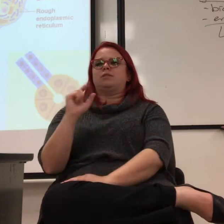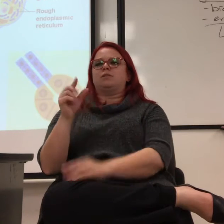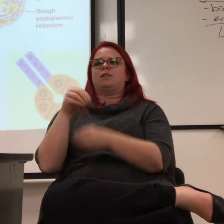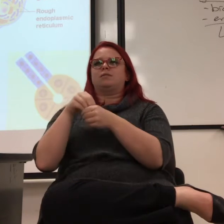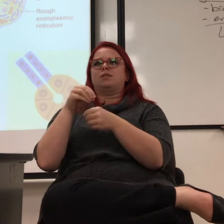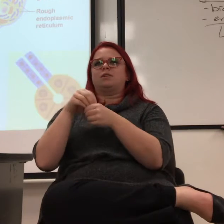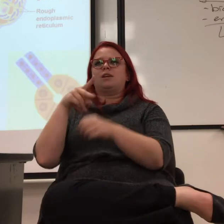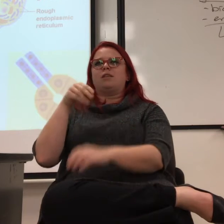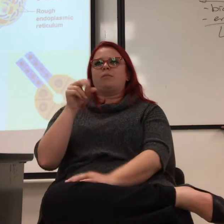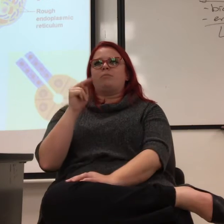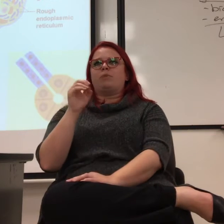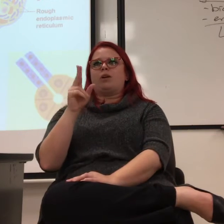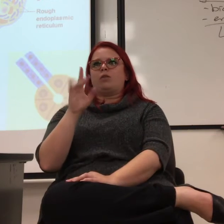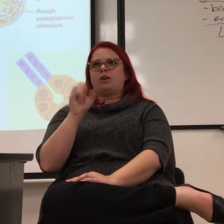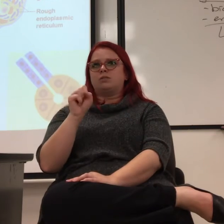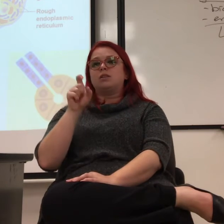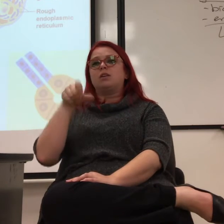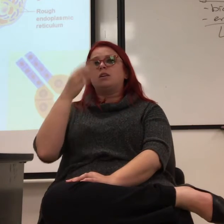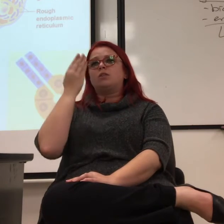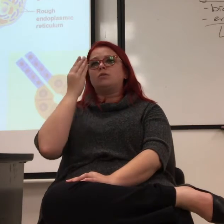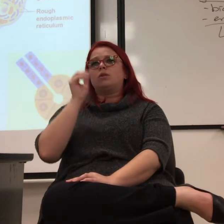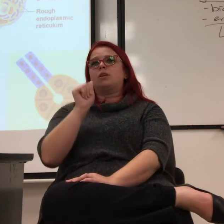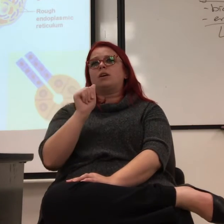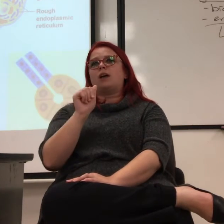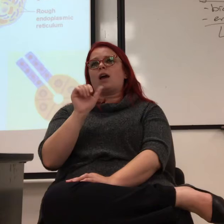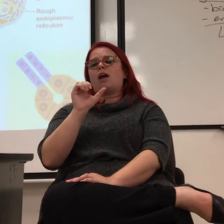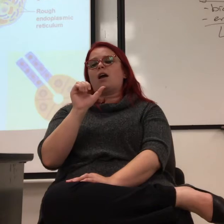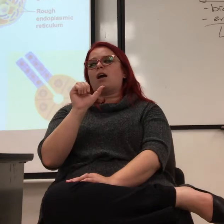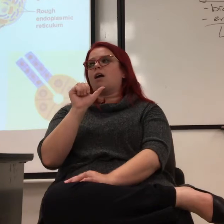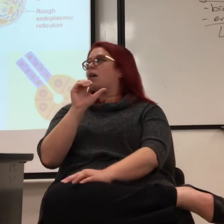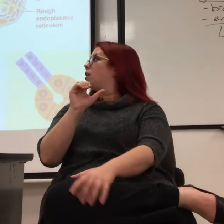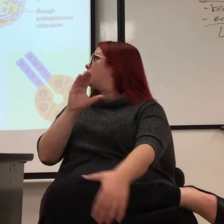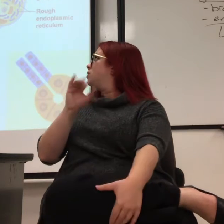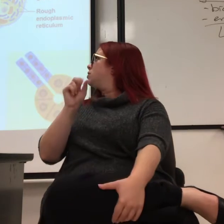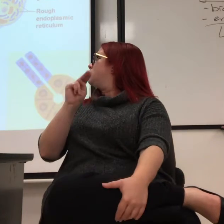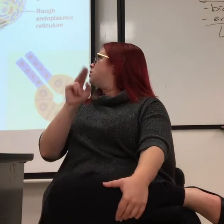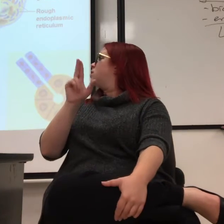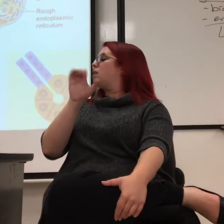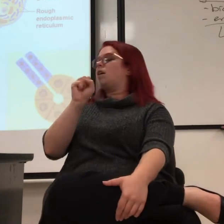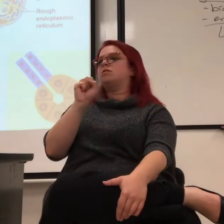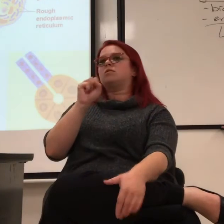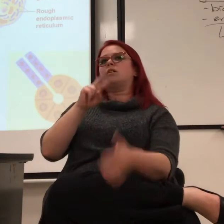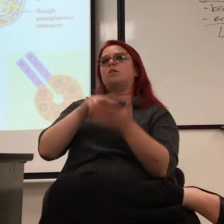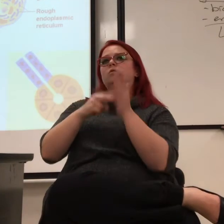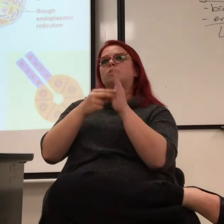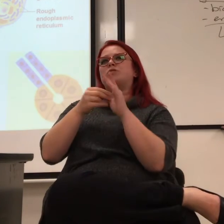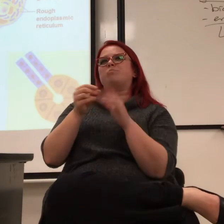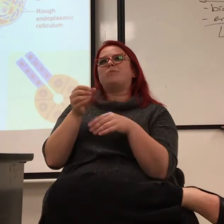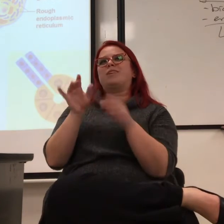structure. Acinus means bulbous shape, shaped like a light bulb.